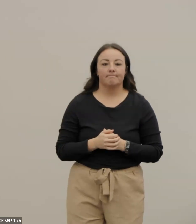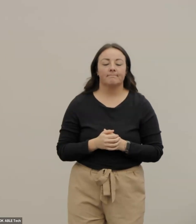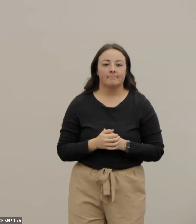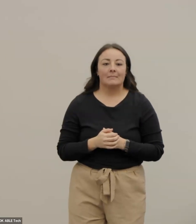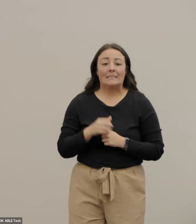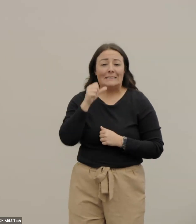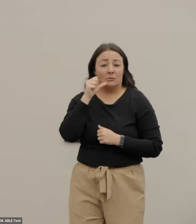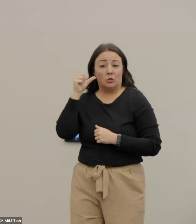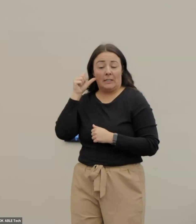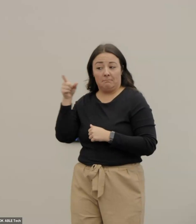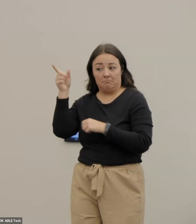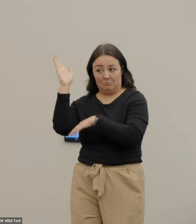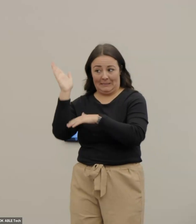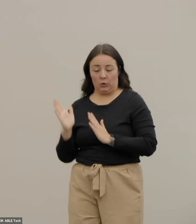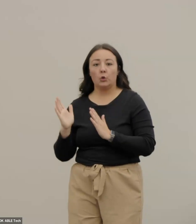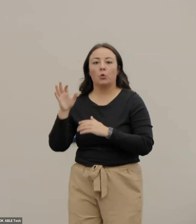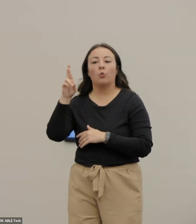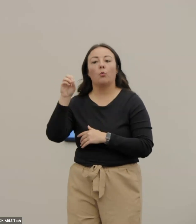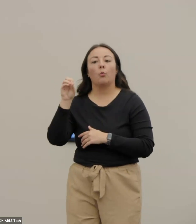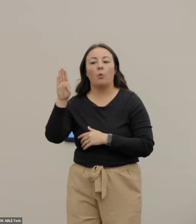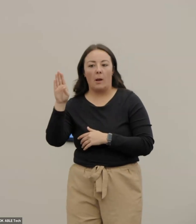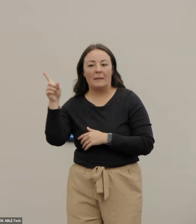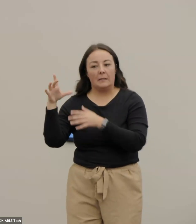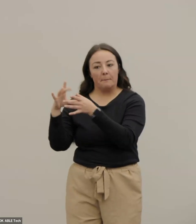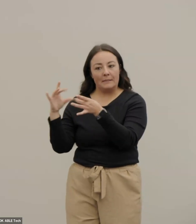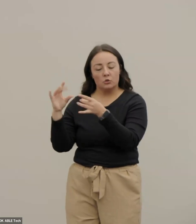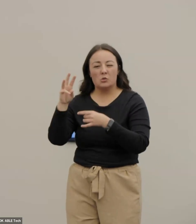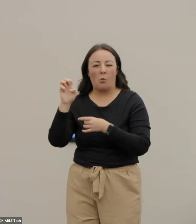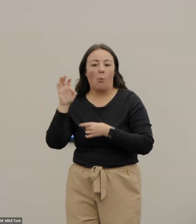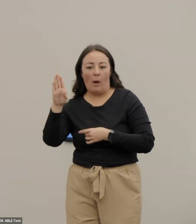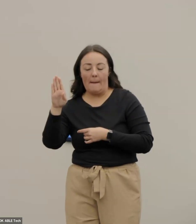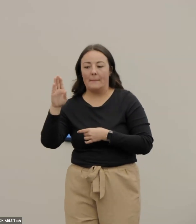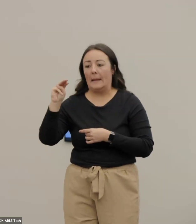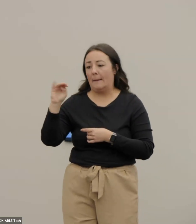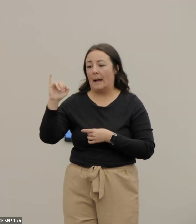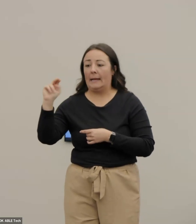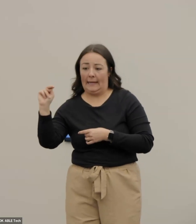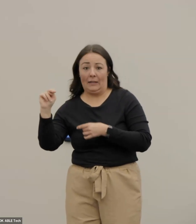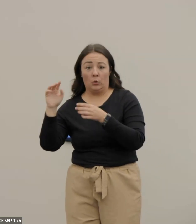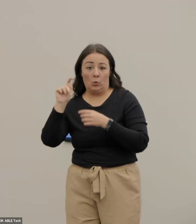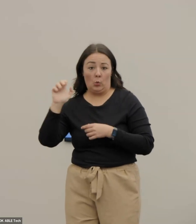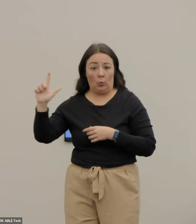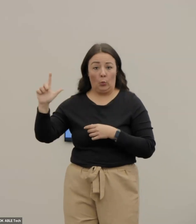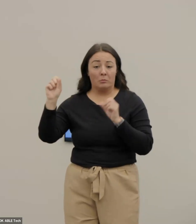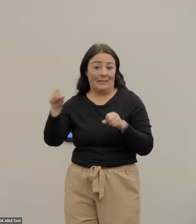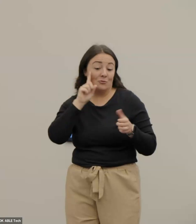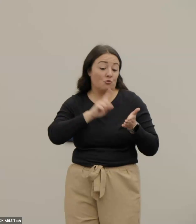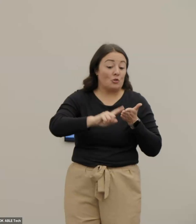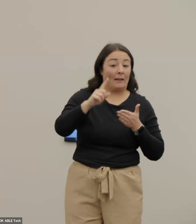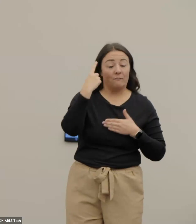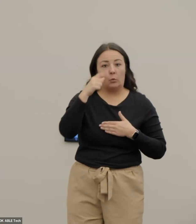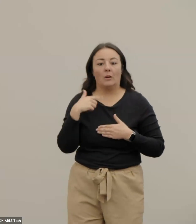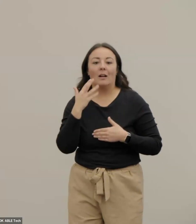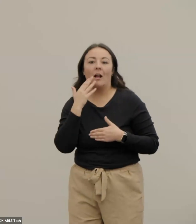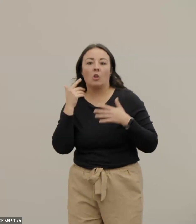Yesterday, Rob mentioned a web AIM tool that allows you to check for color contrast. And that's a great